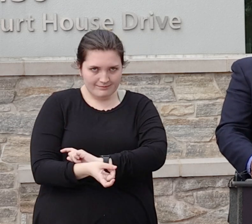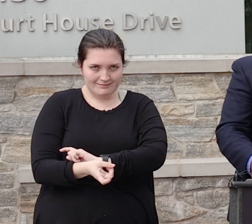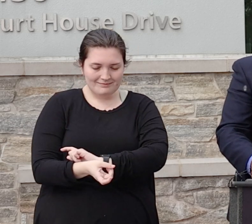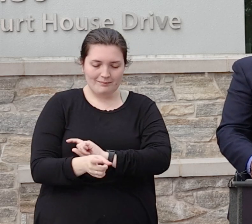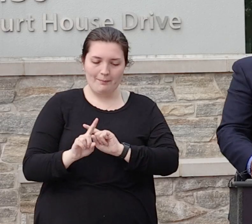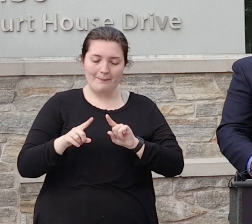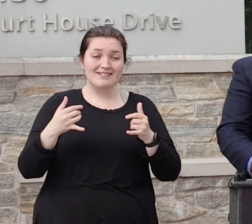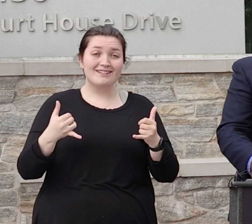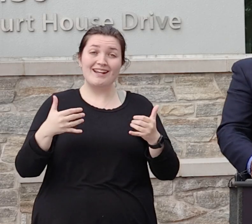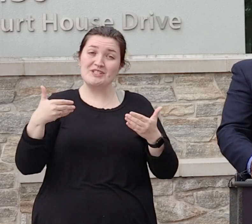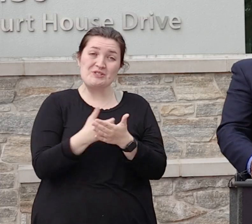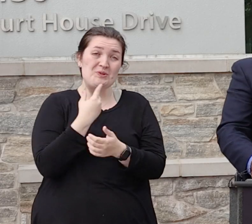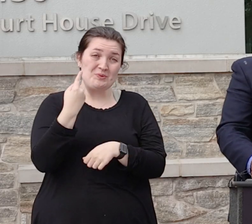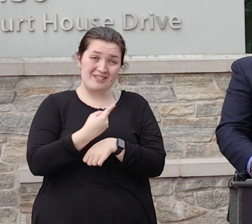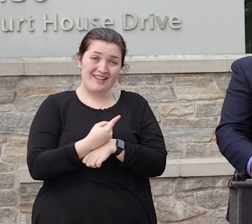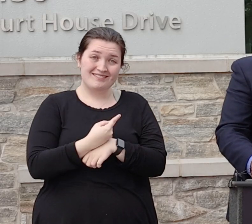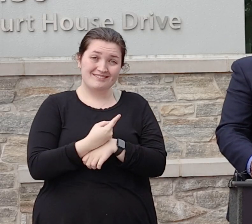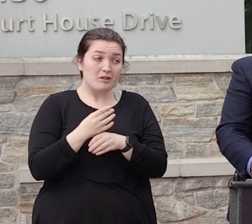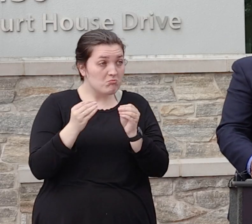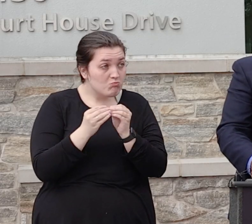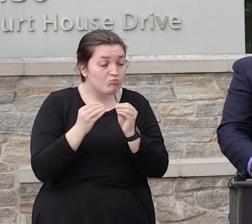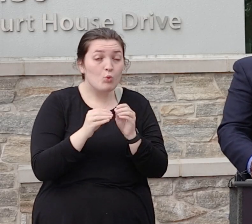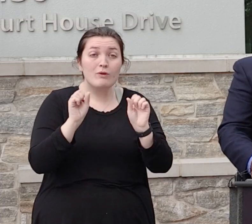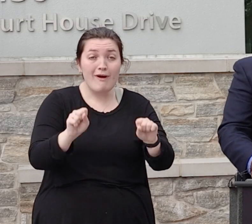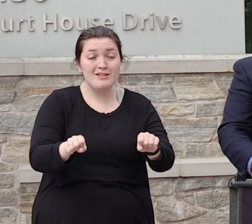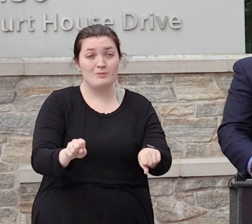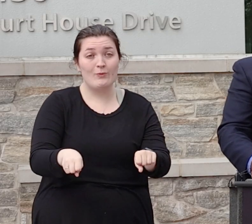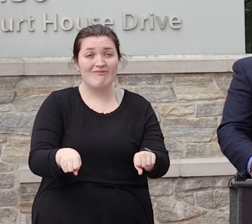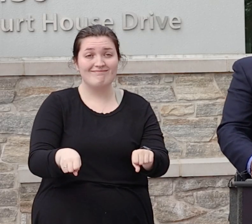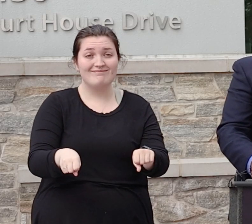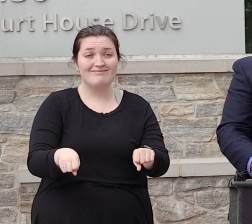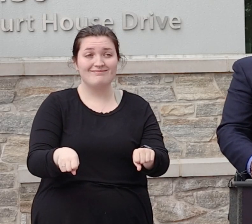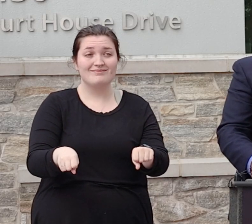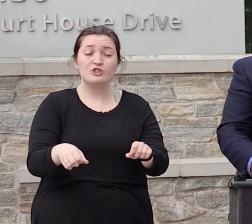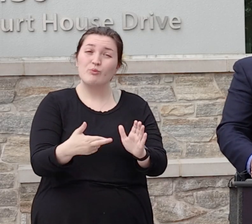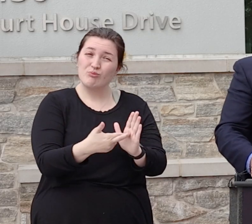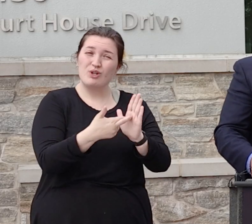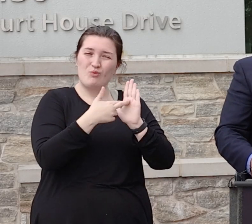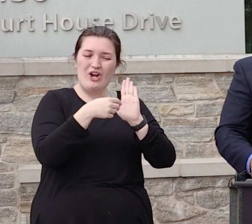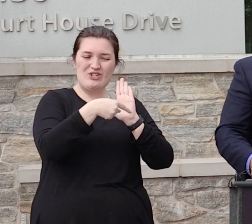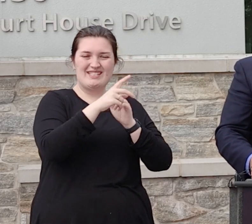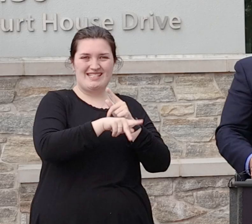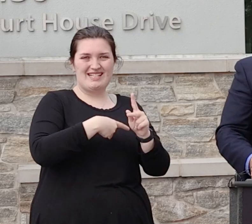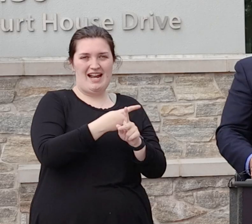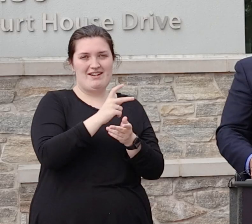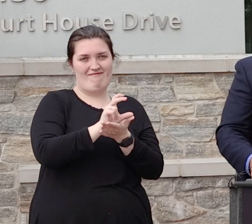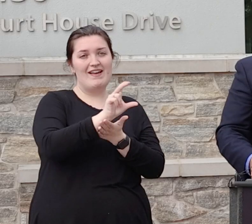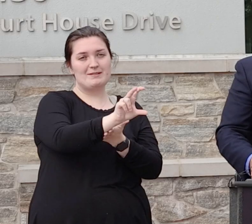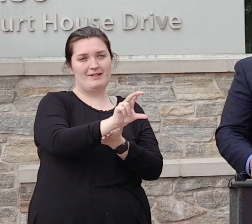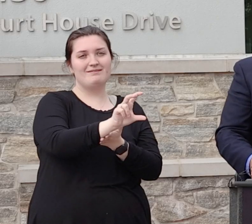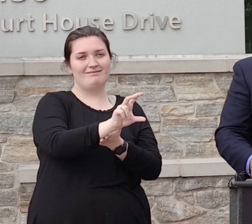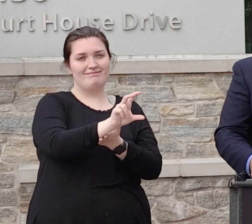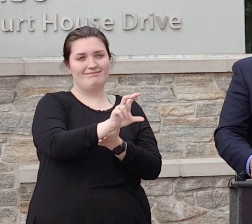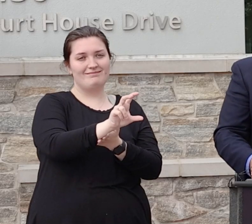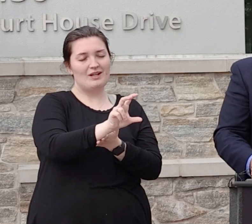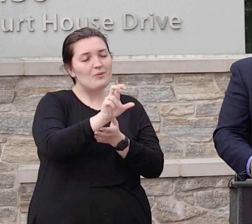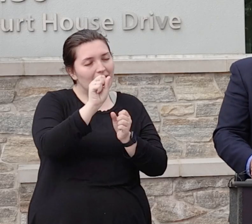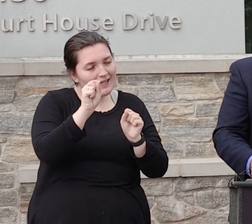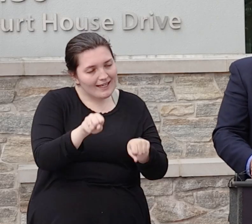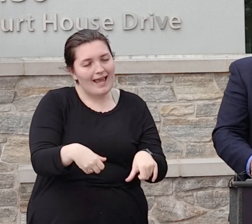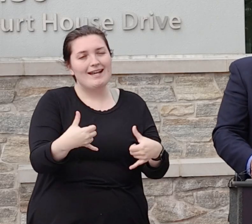new day, and more is possible. And it requires this type of investment, which will enable us to